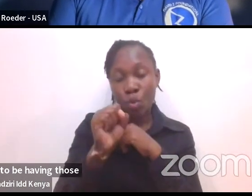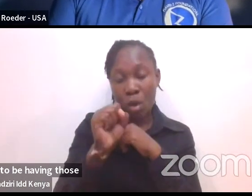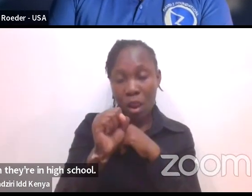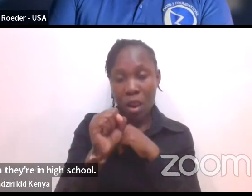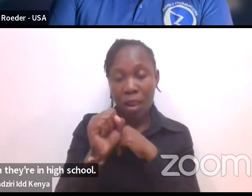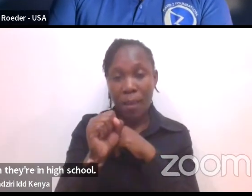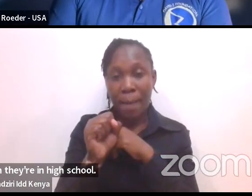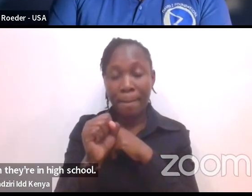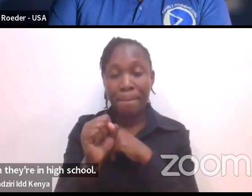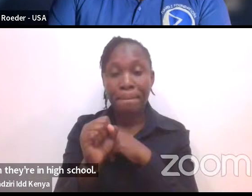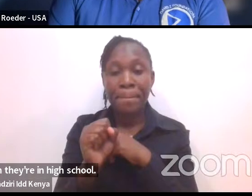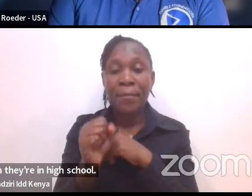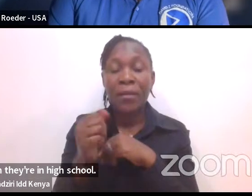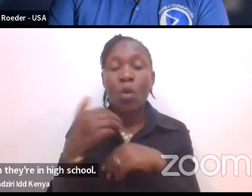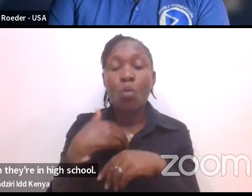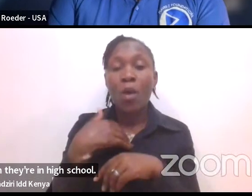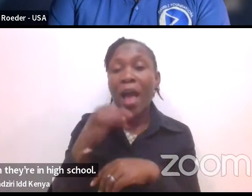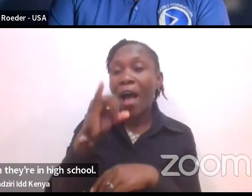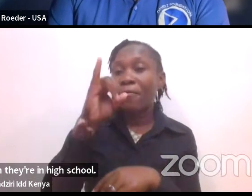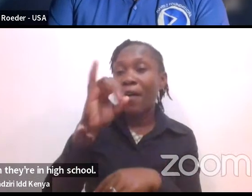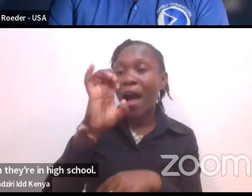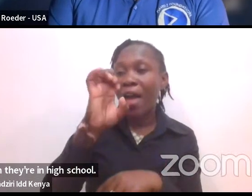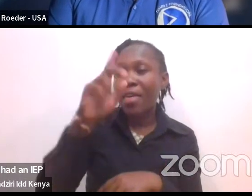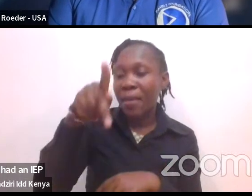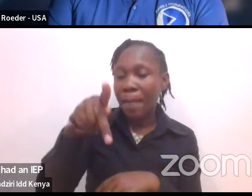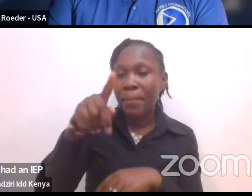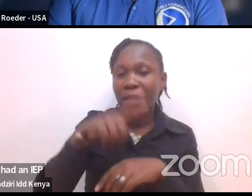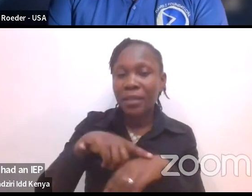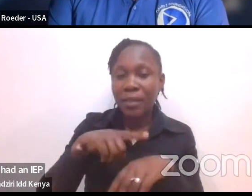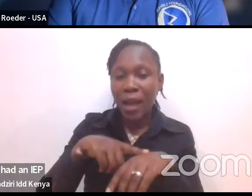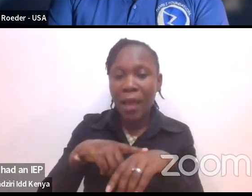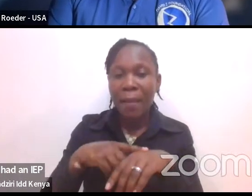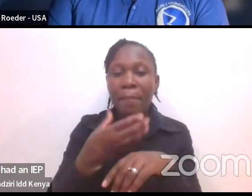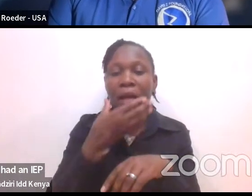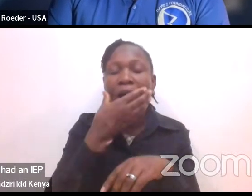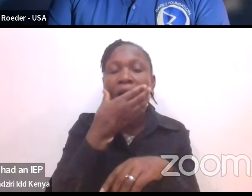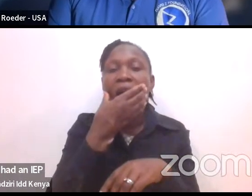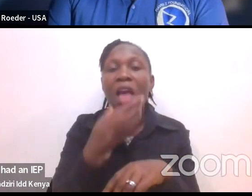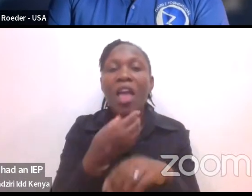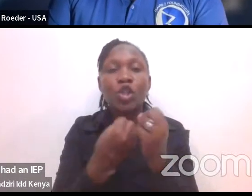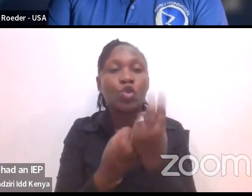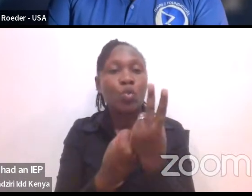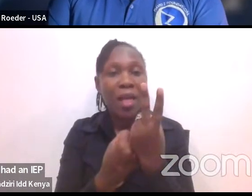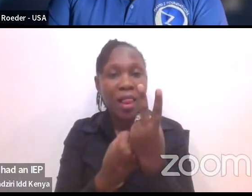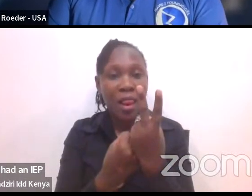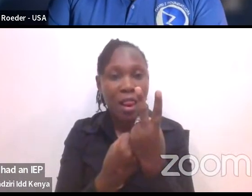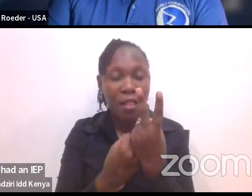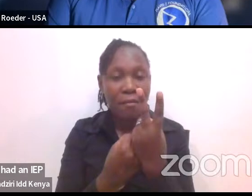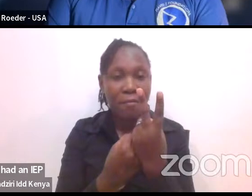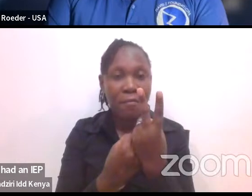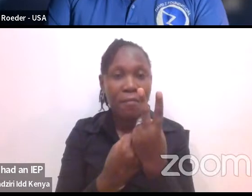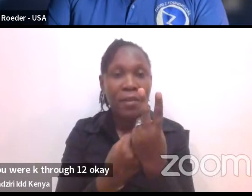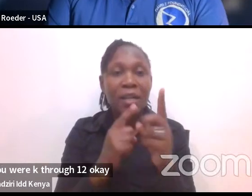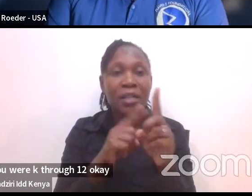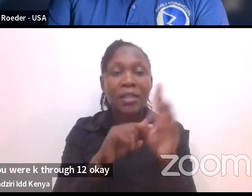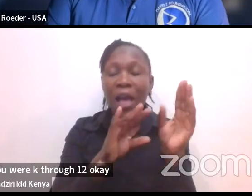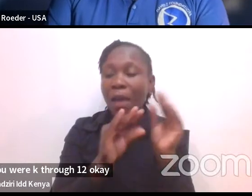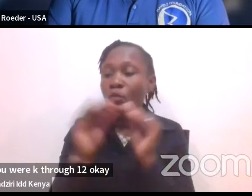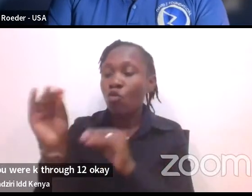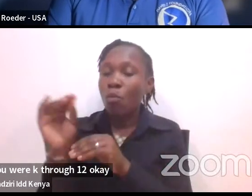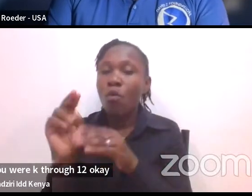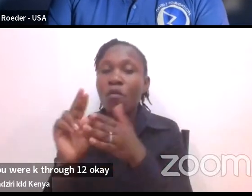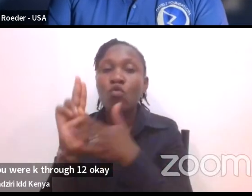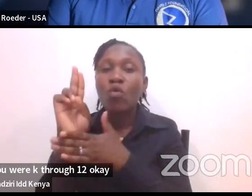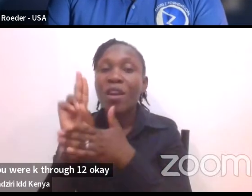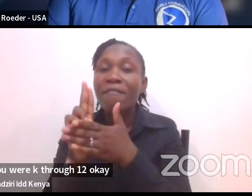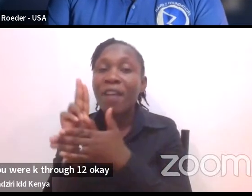You had an IEP when you were K through 12, okay. When you go to university, you are